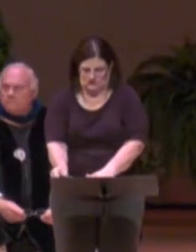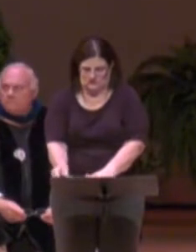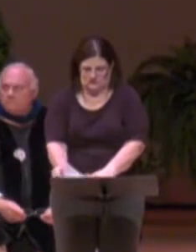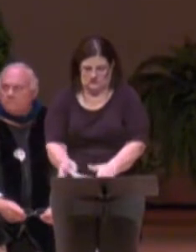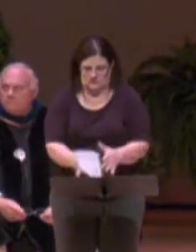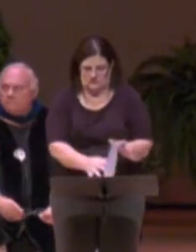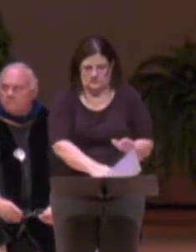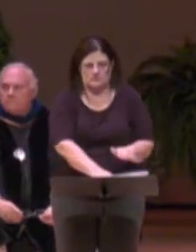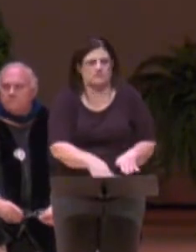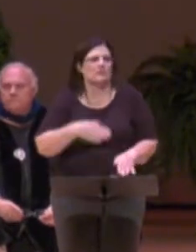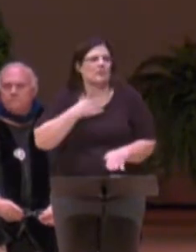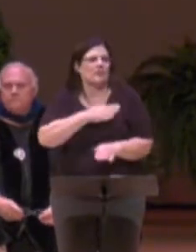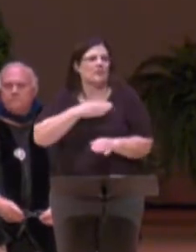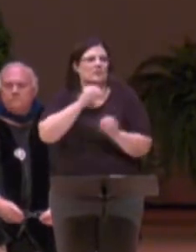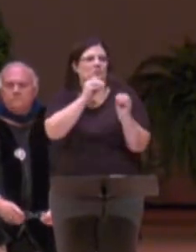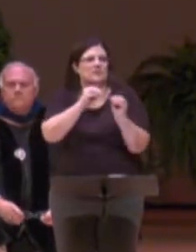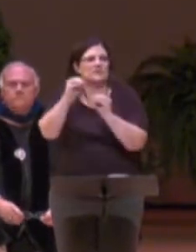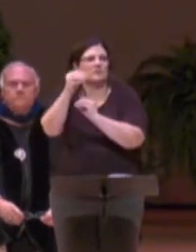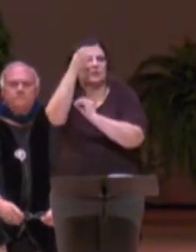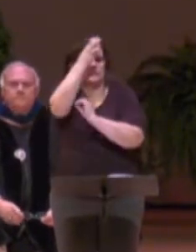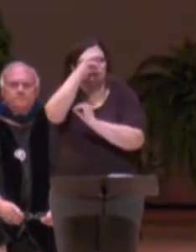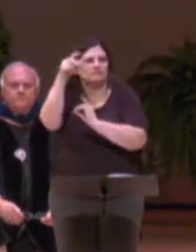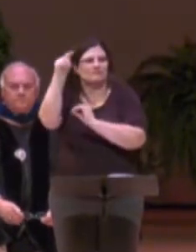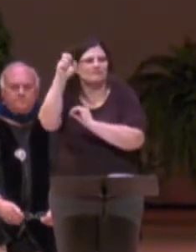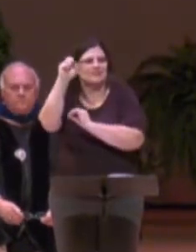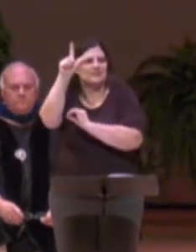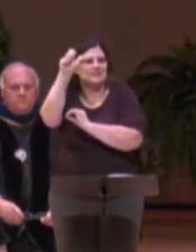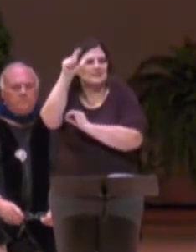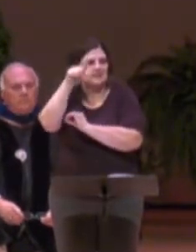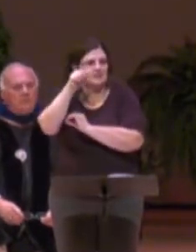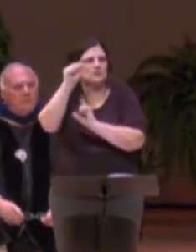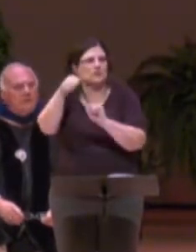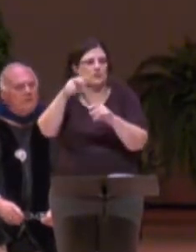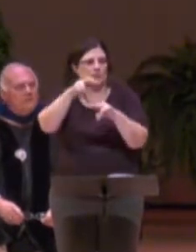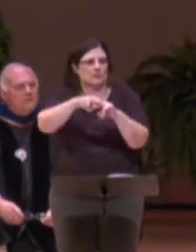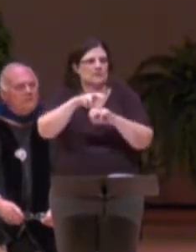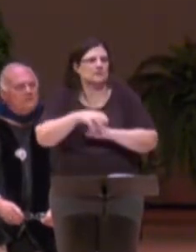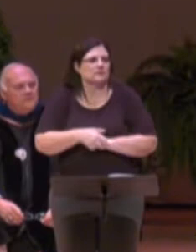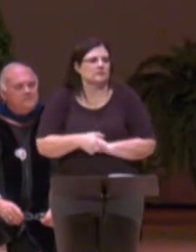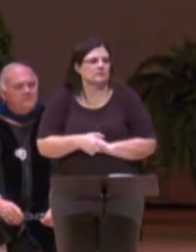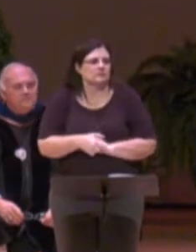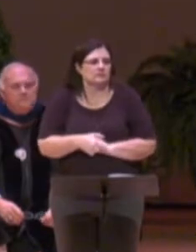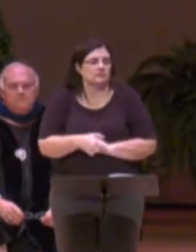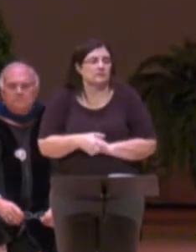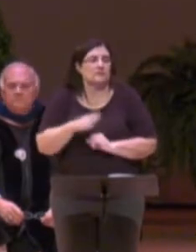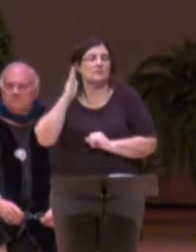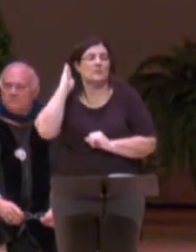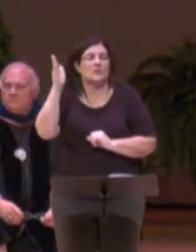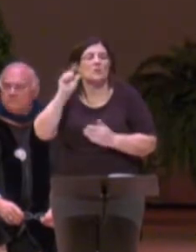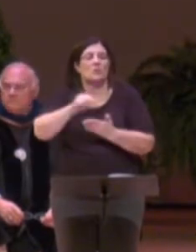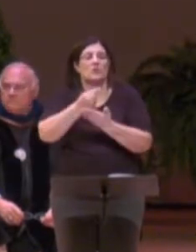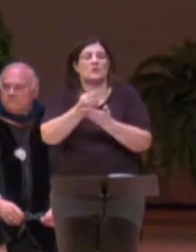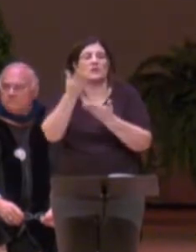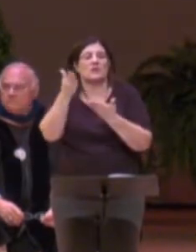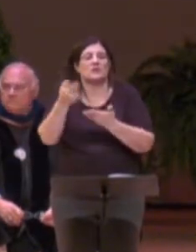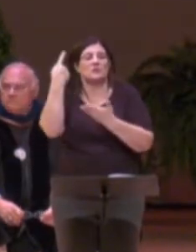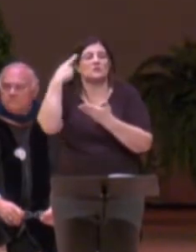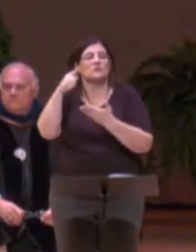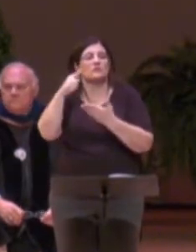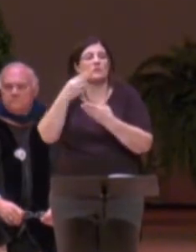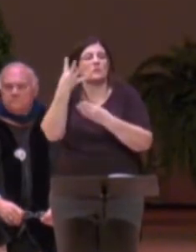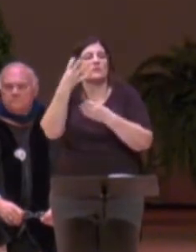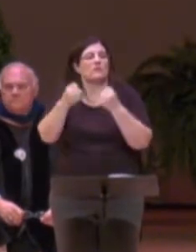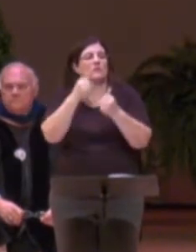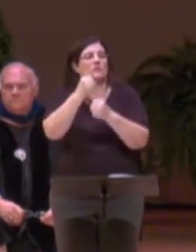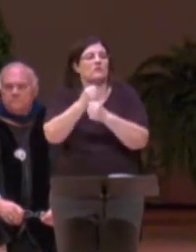Please move your tassels from the right to the left, and you may be seated. Will the candidates for the bachelor's degree please